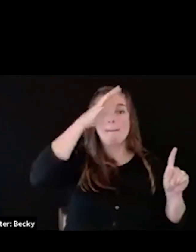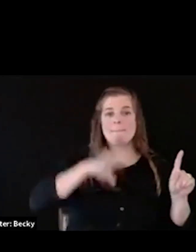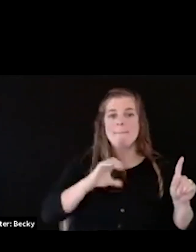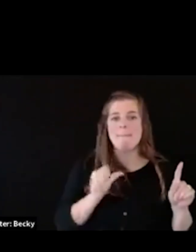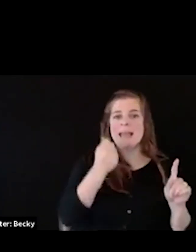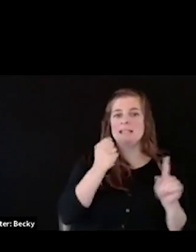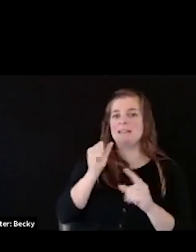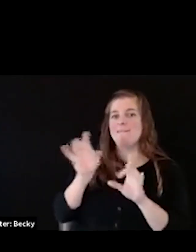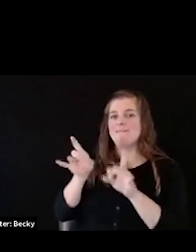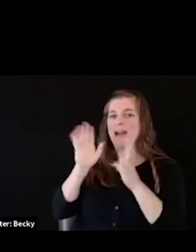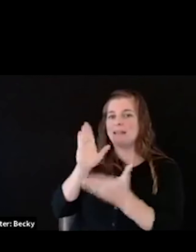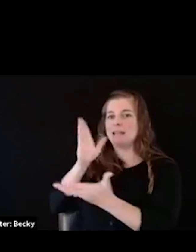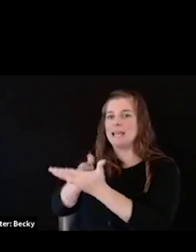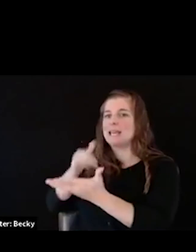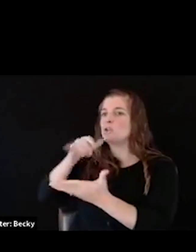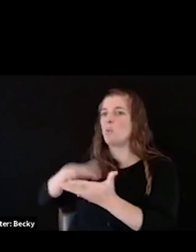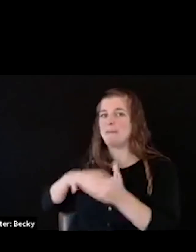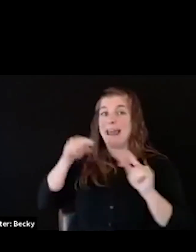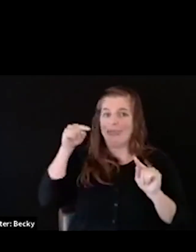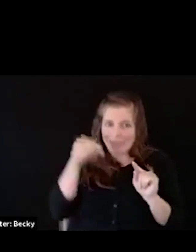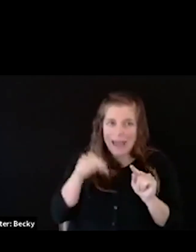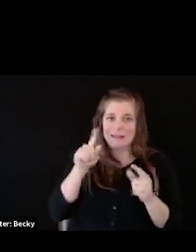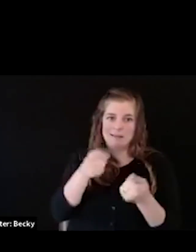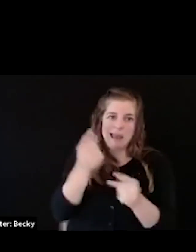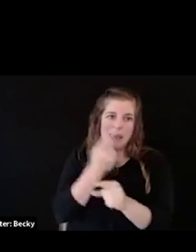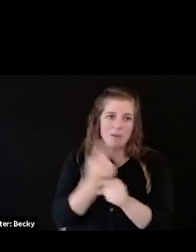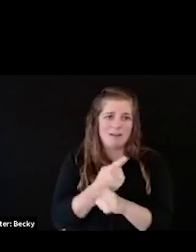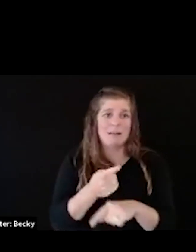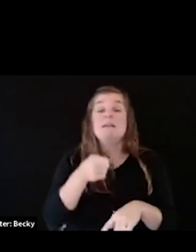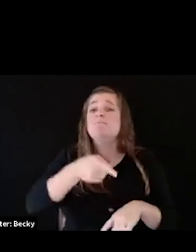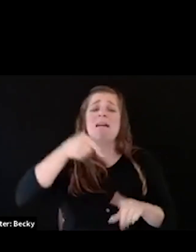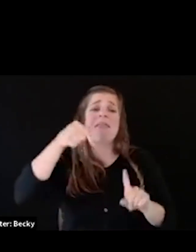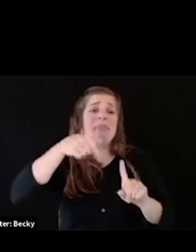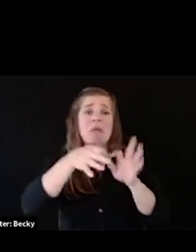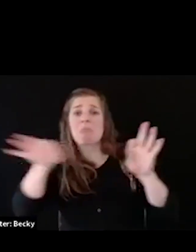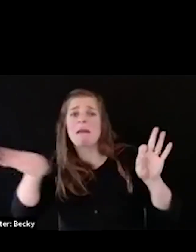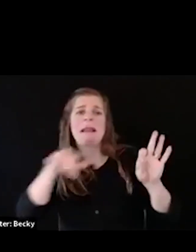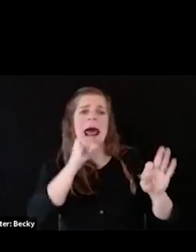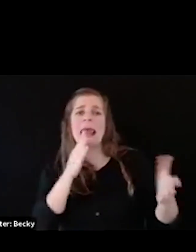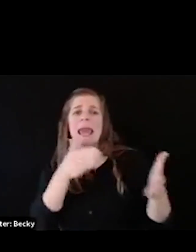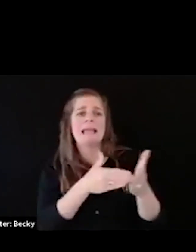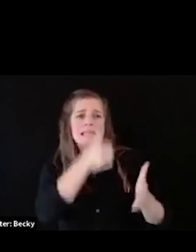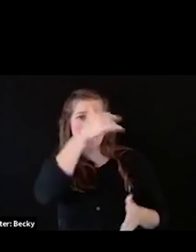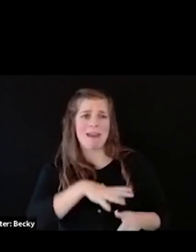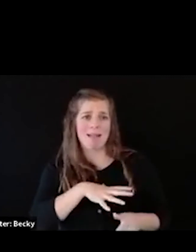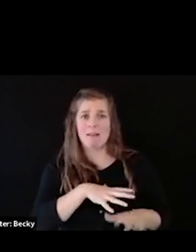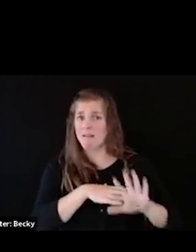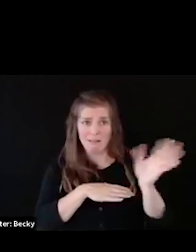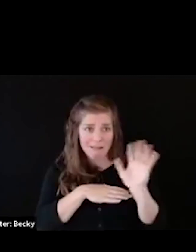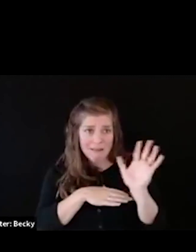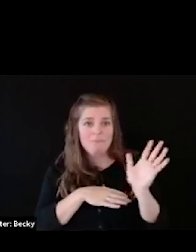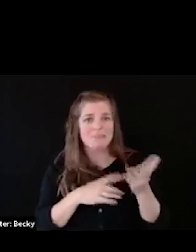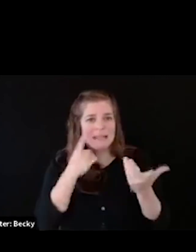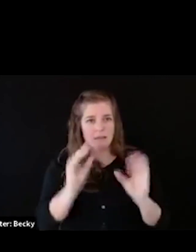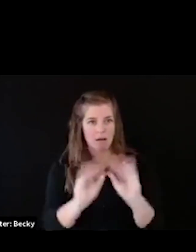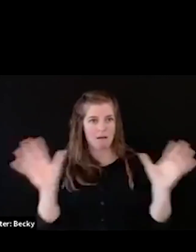doesn't roll off the tongue as easily, but it's more accurate. And I don't think it's anti-male to be more accurate. I don't think fairness discriminates against men. I think it's just